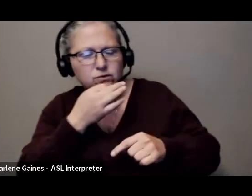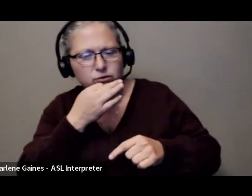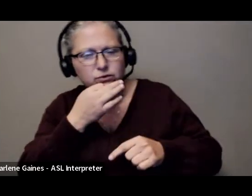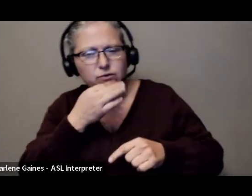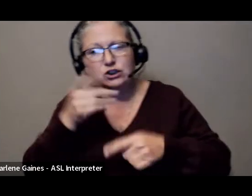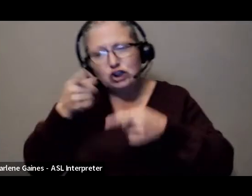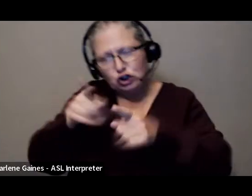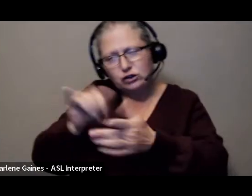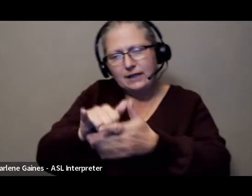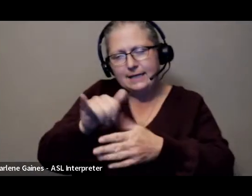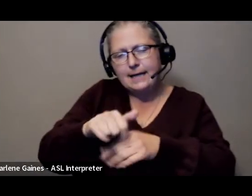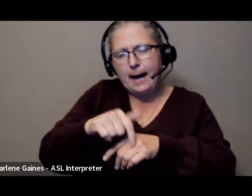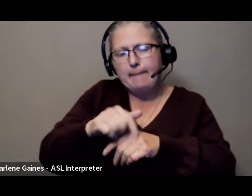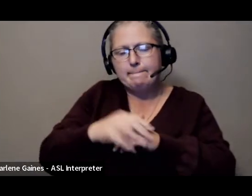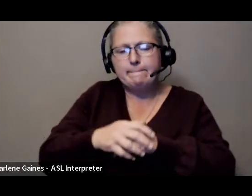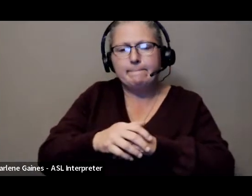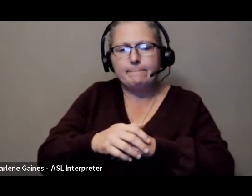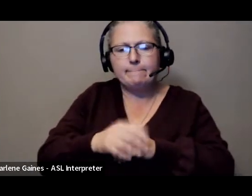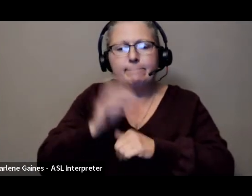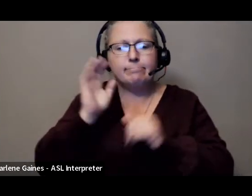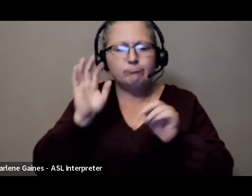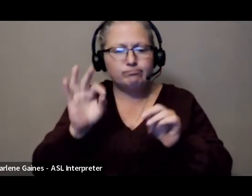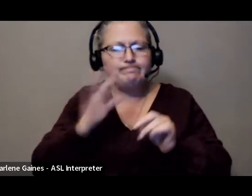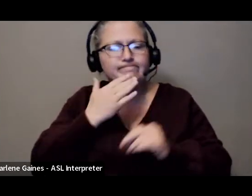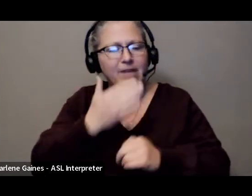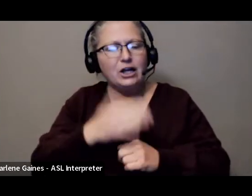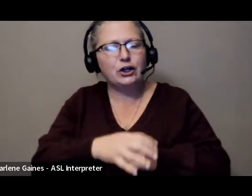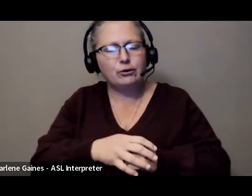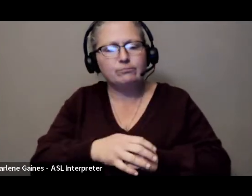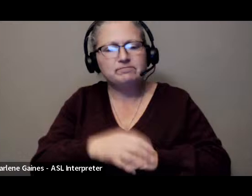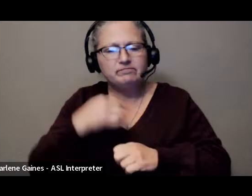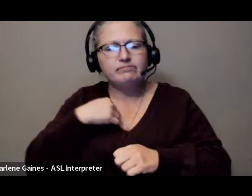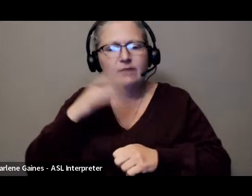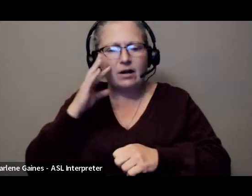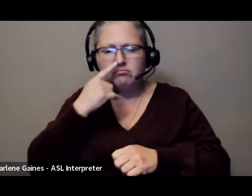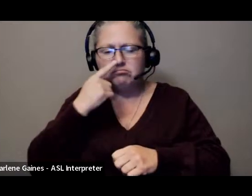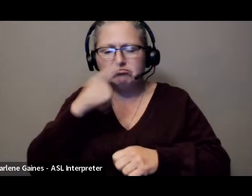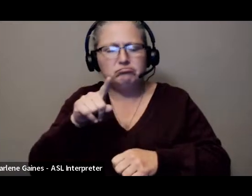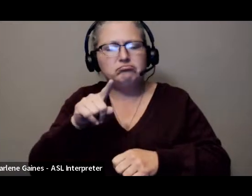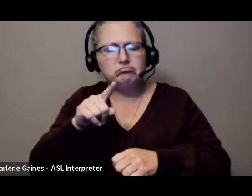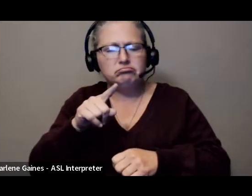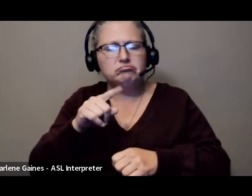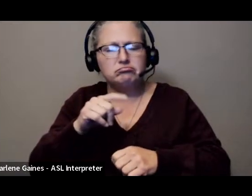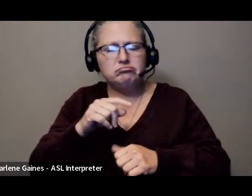Sure. during that time. Great. Thank you. Yeah, I will be more than happy to.